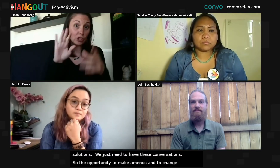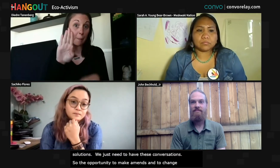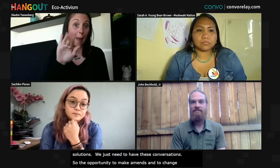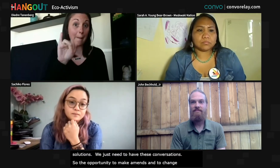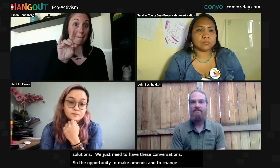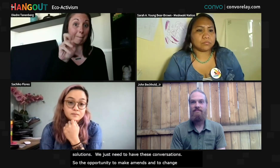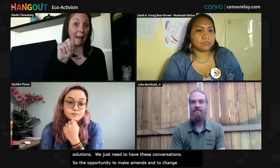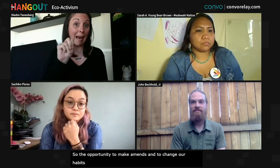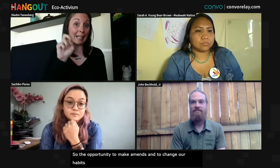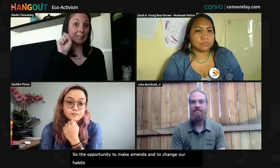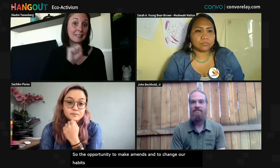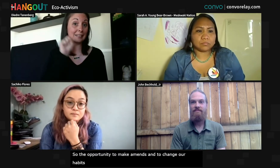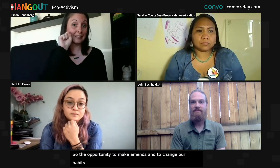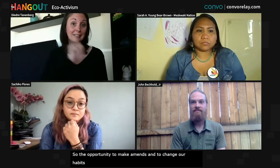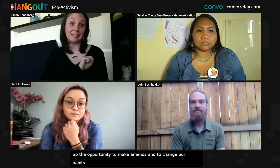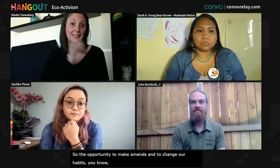make changes. So,